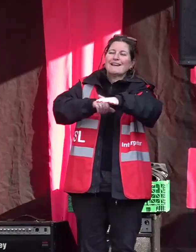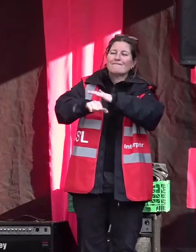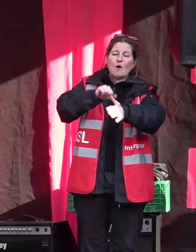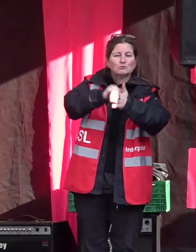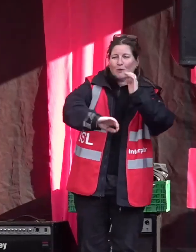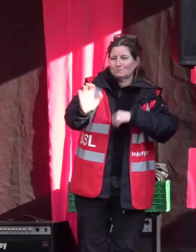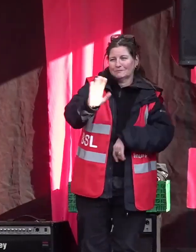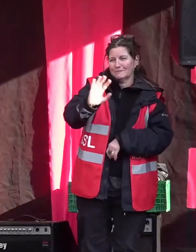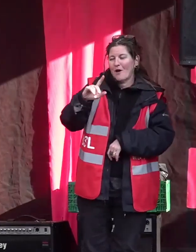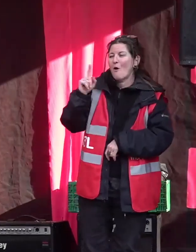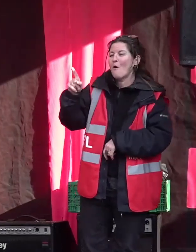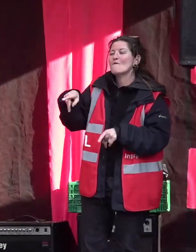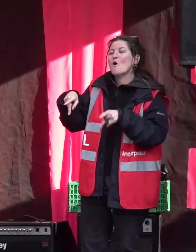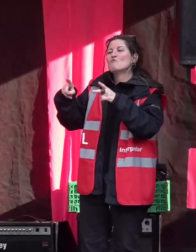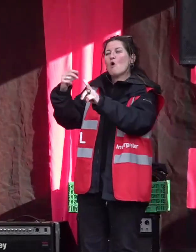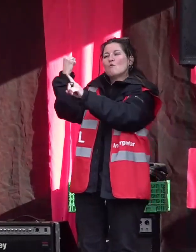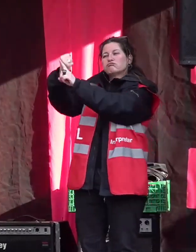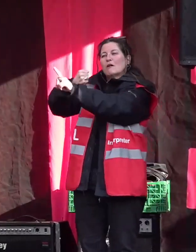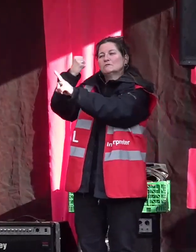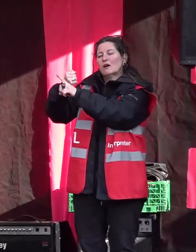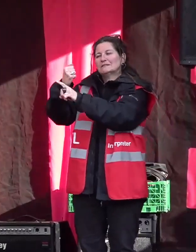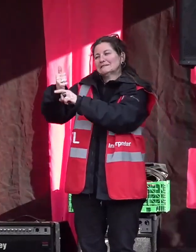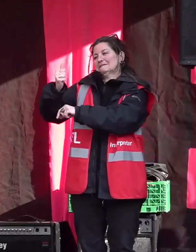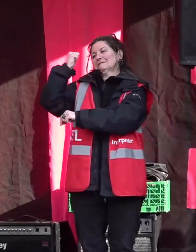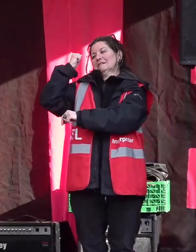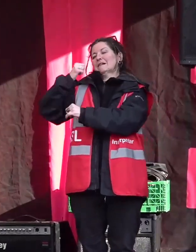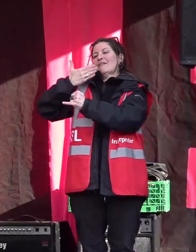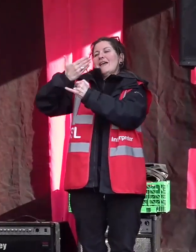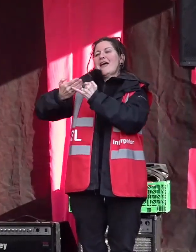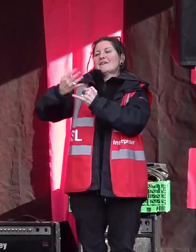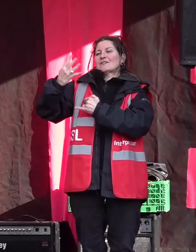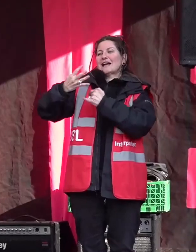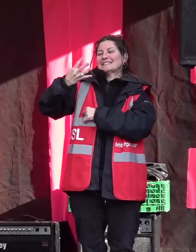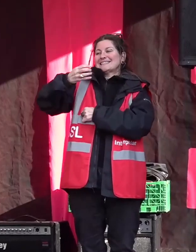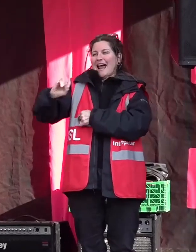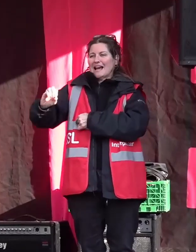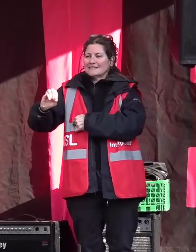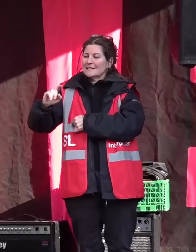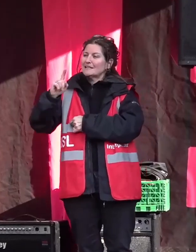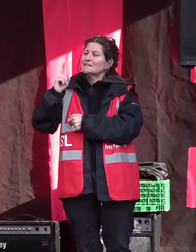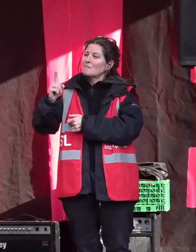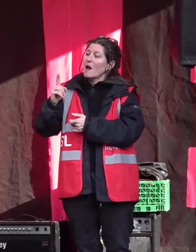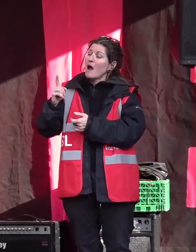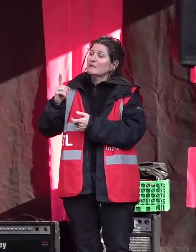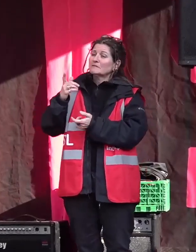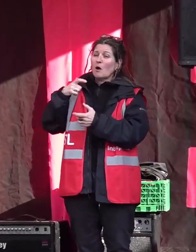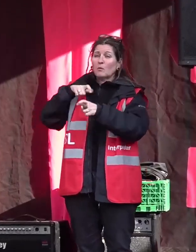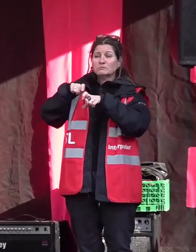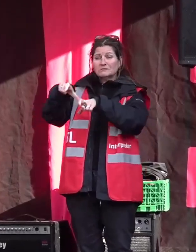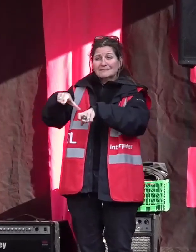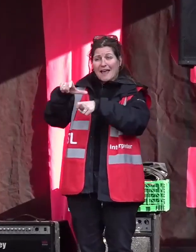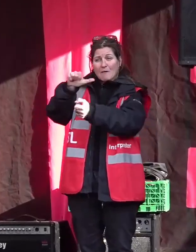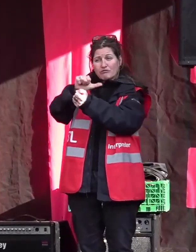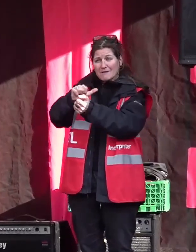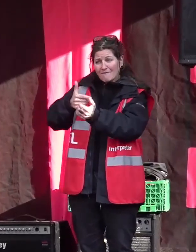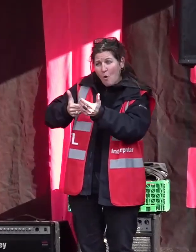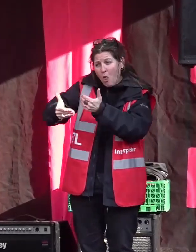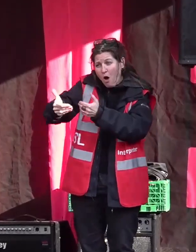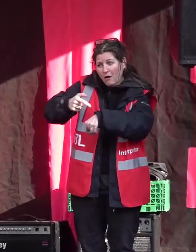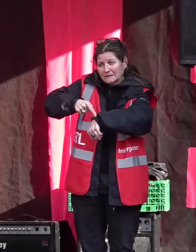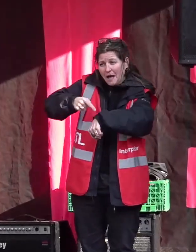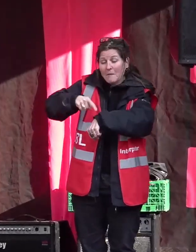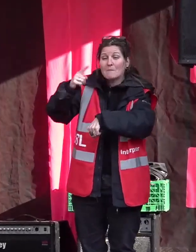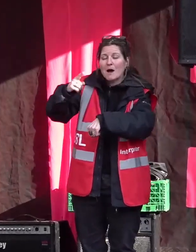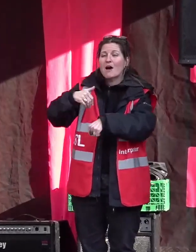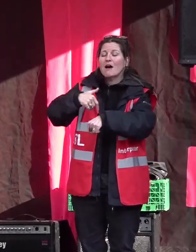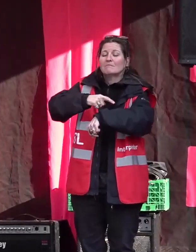were prevalent back in the end of the 90s. I didn't go for long, but just long enough to get this song written. And I have to recommend going